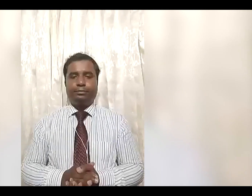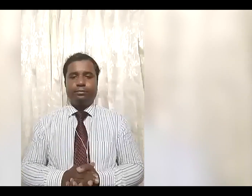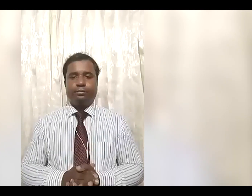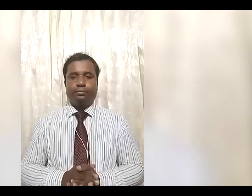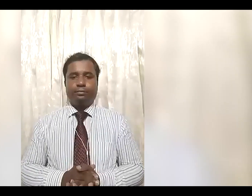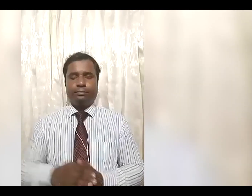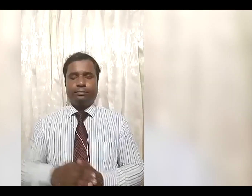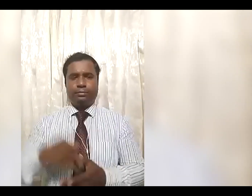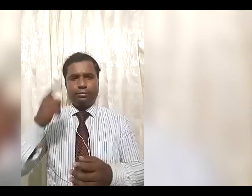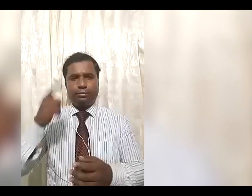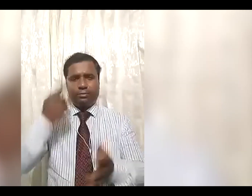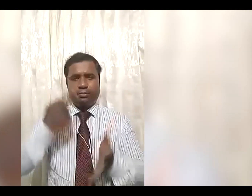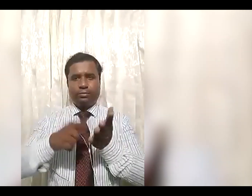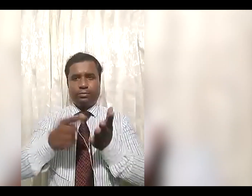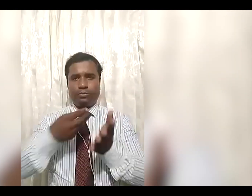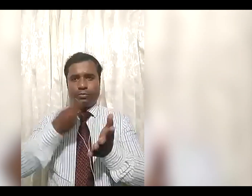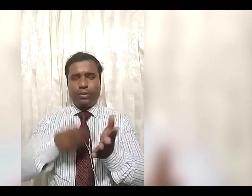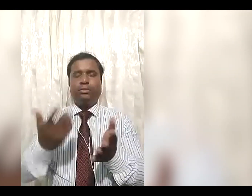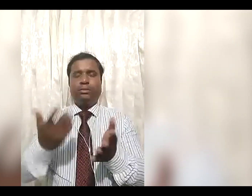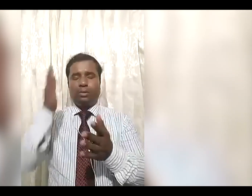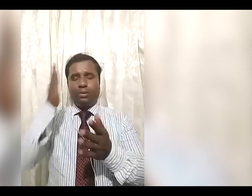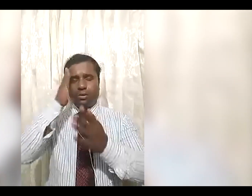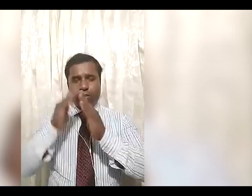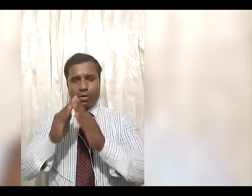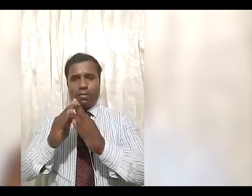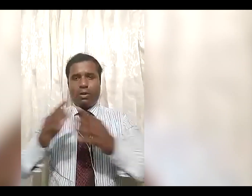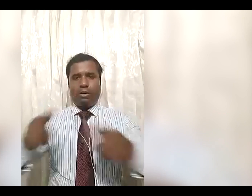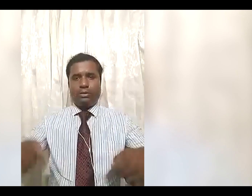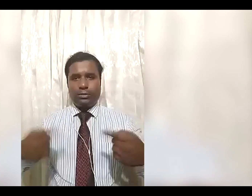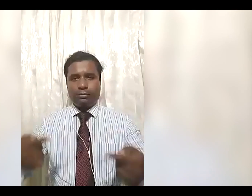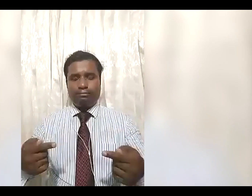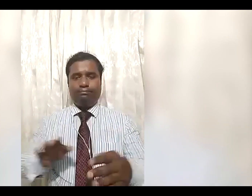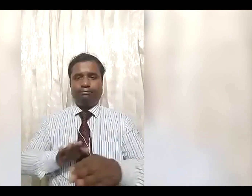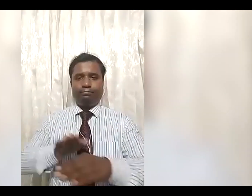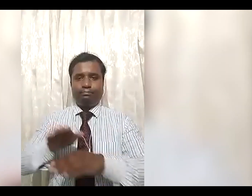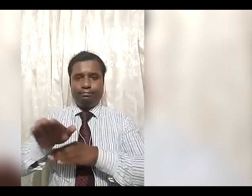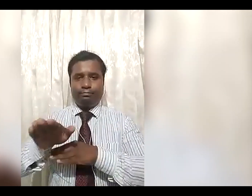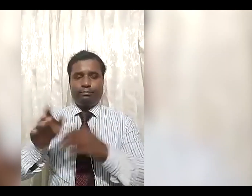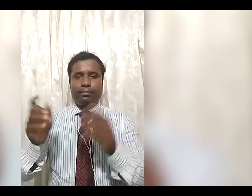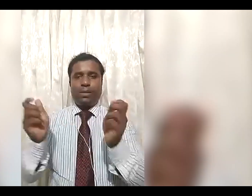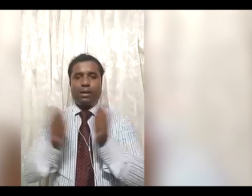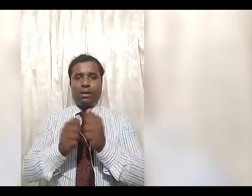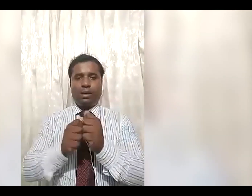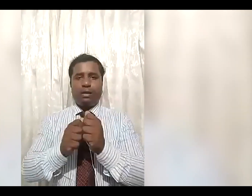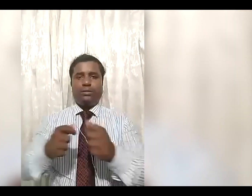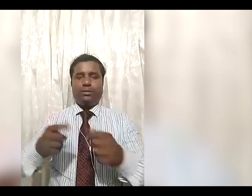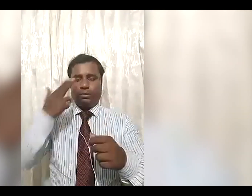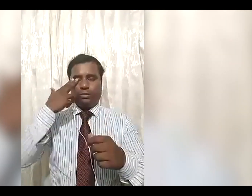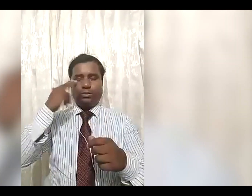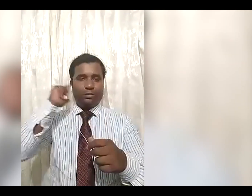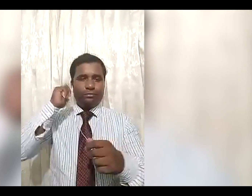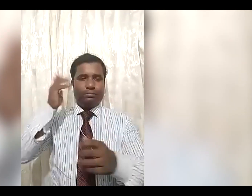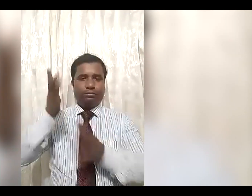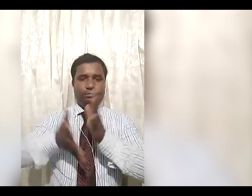mentioned lots of reasonable accommodation, accessible voting system, all those things.